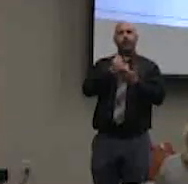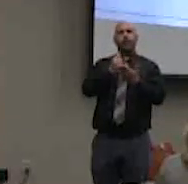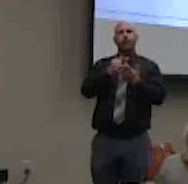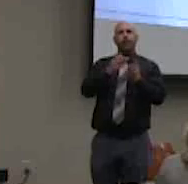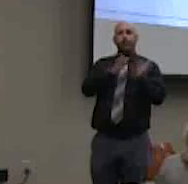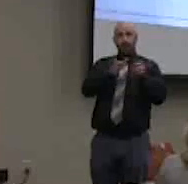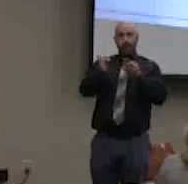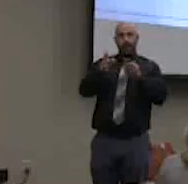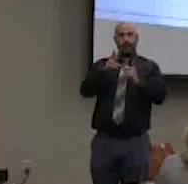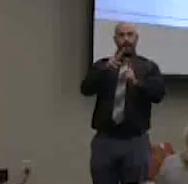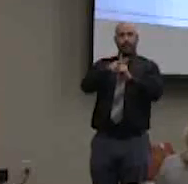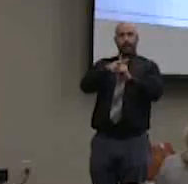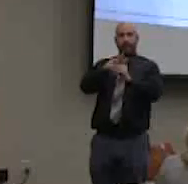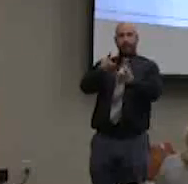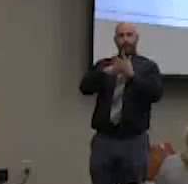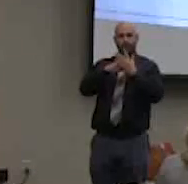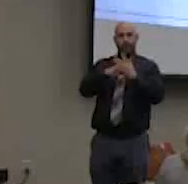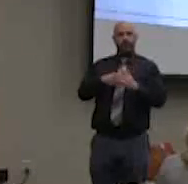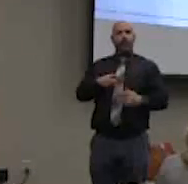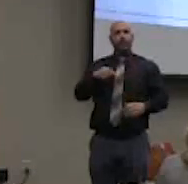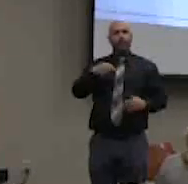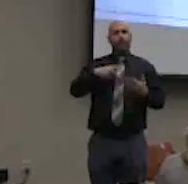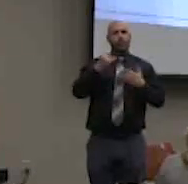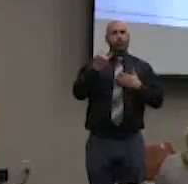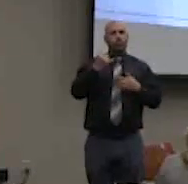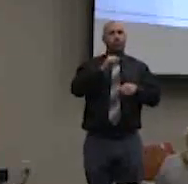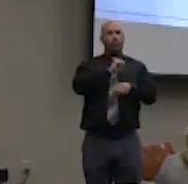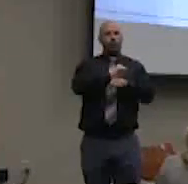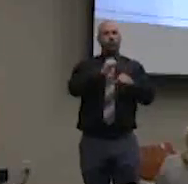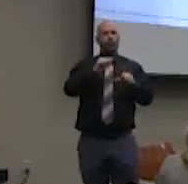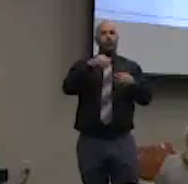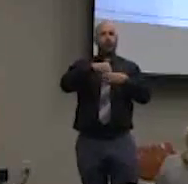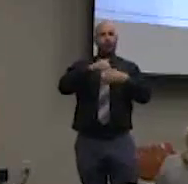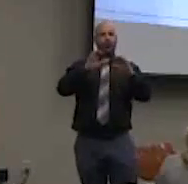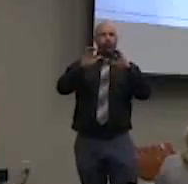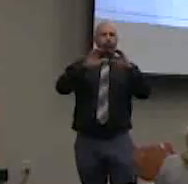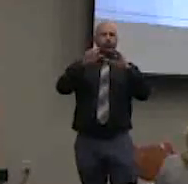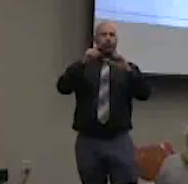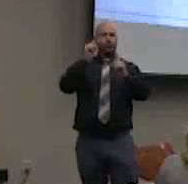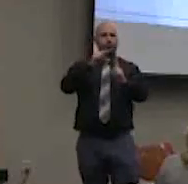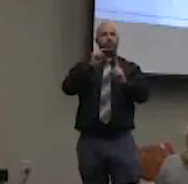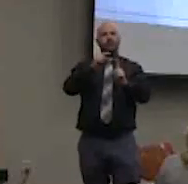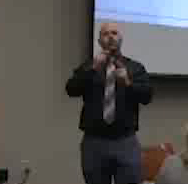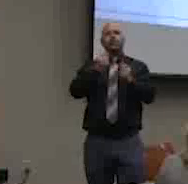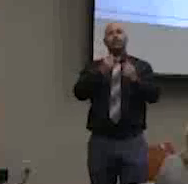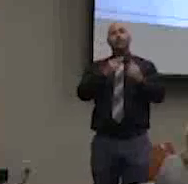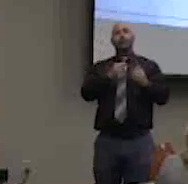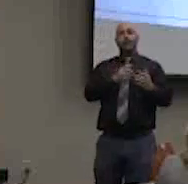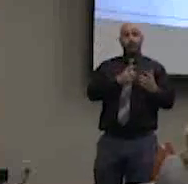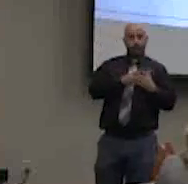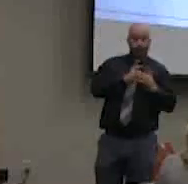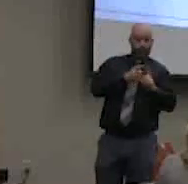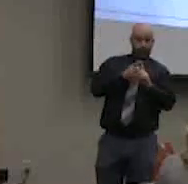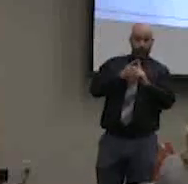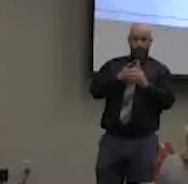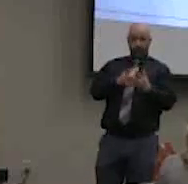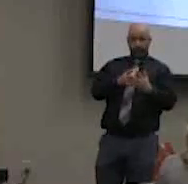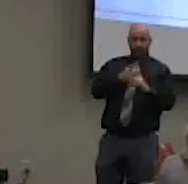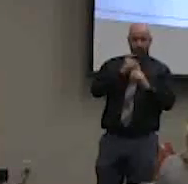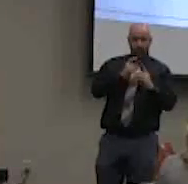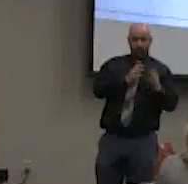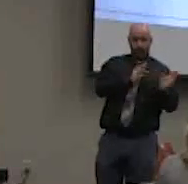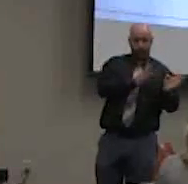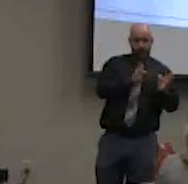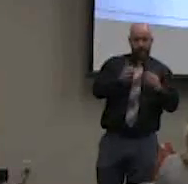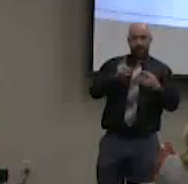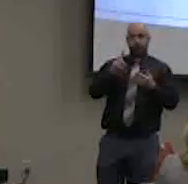this project, we are working in communication. That's everything from planning to implementation. We also